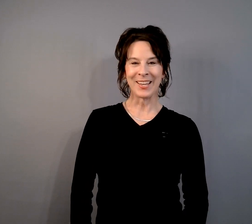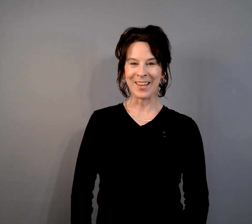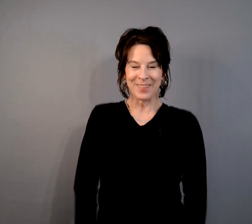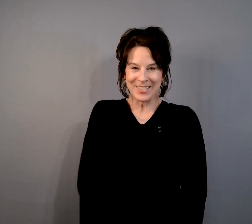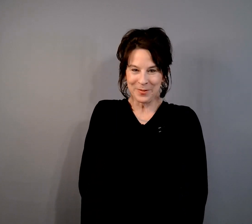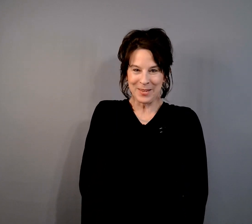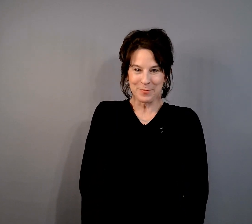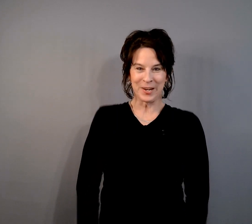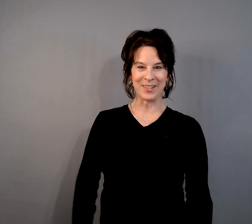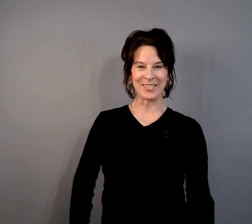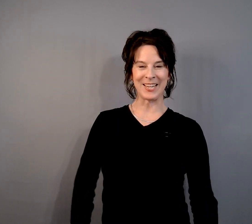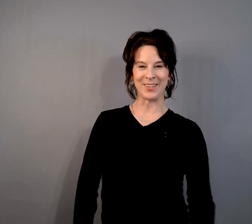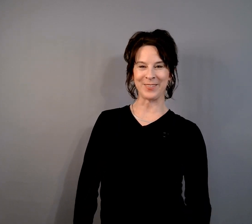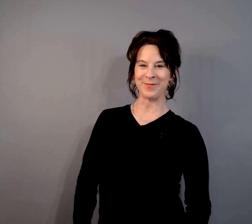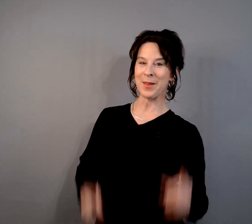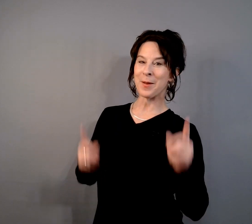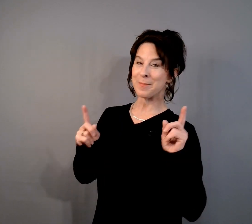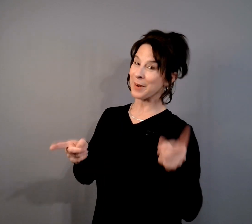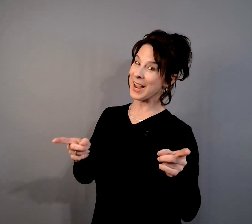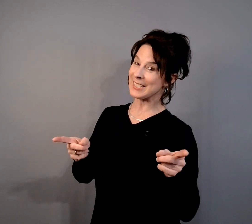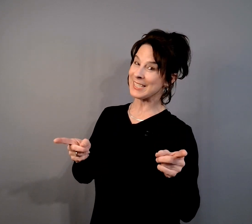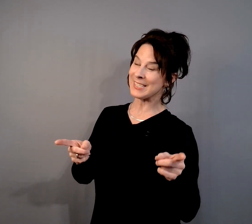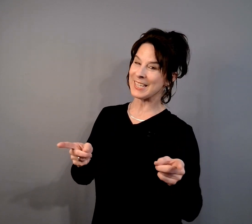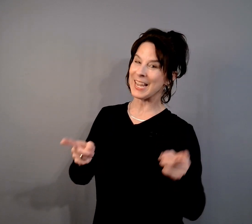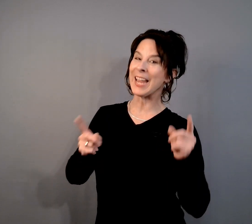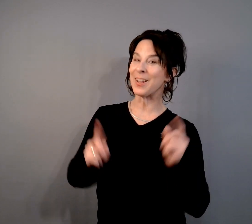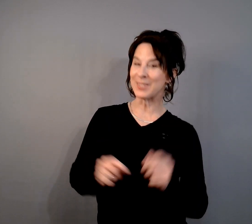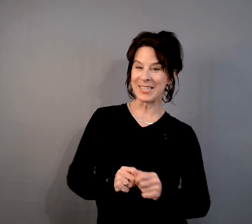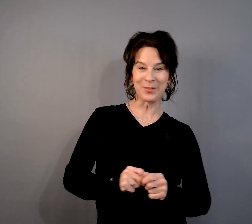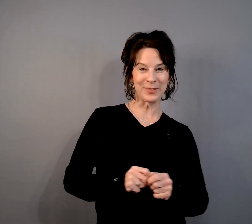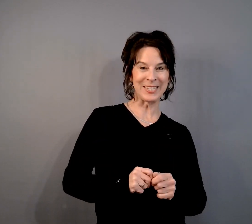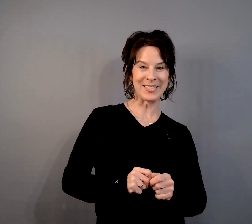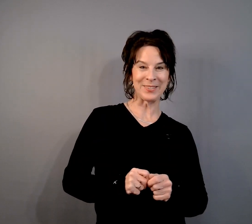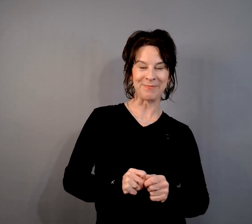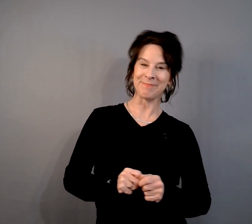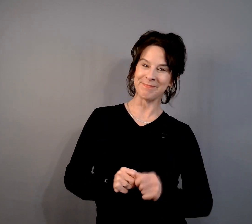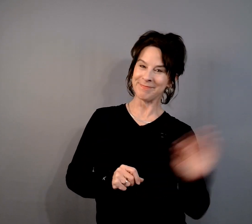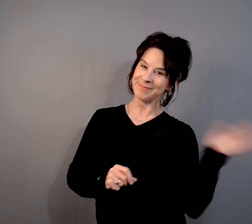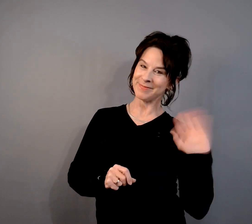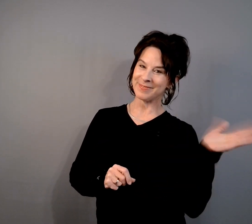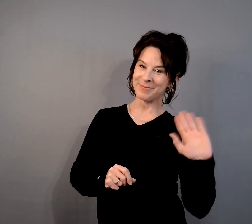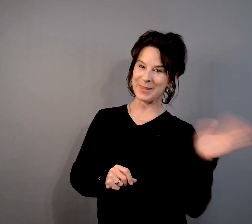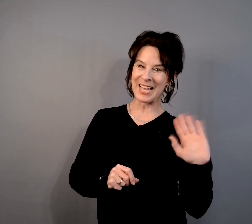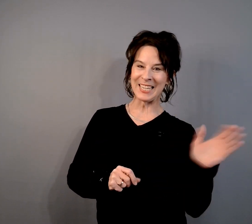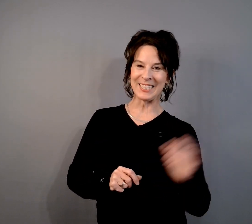can't wait till we can put it all together. Practice, and I'll see you really soon. Bye.